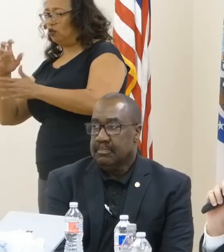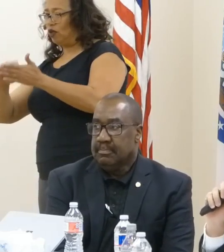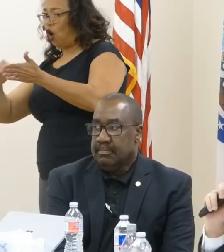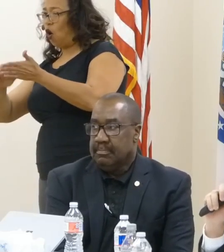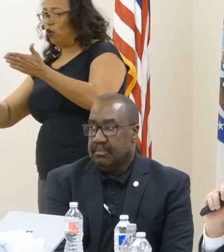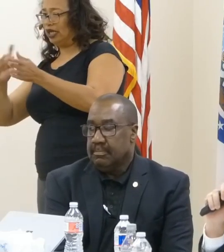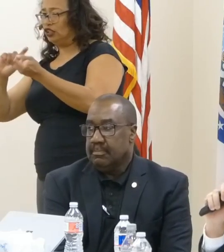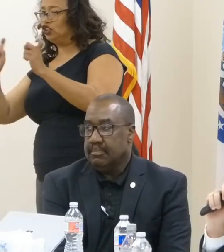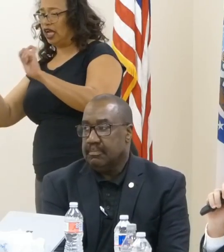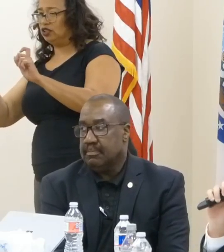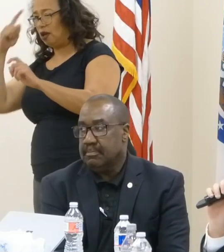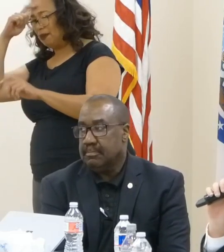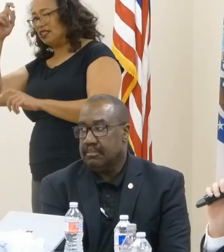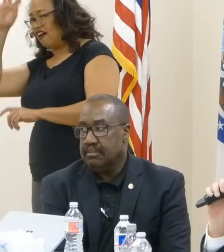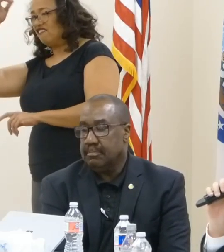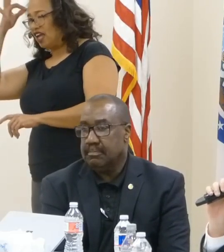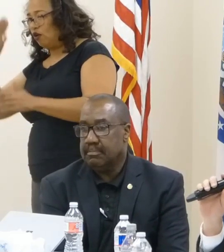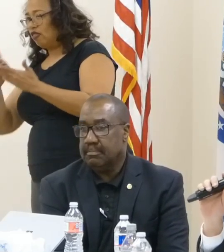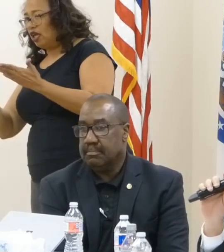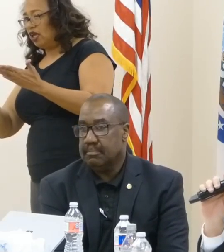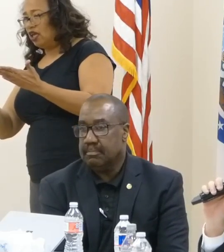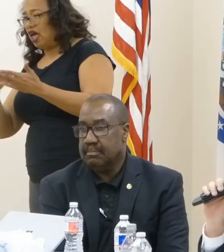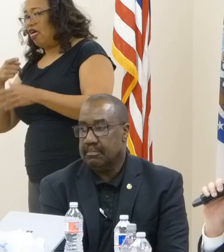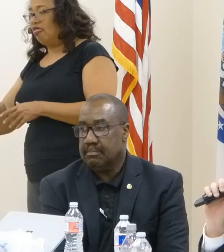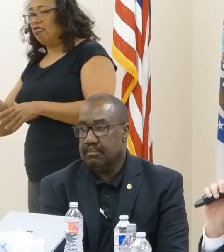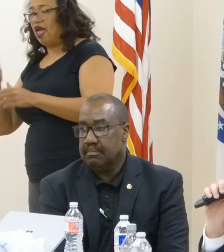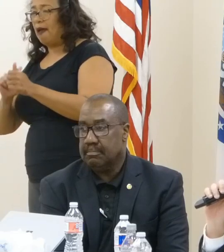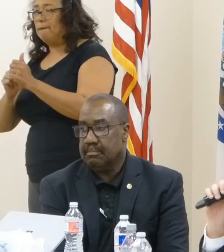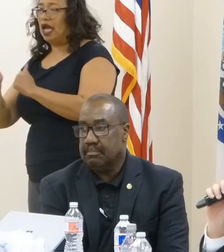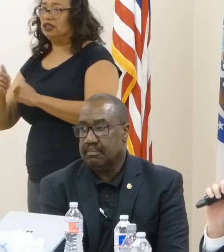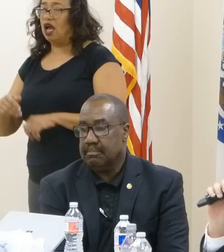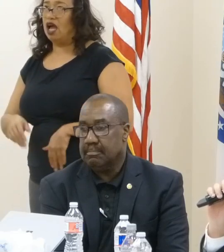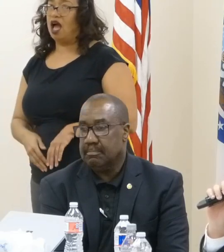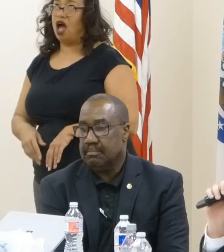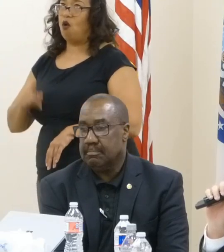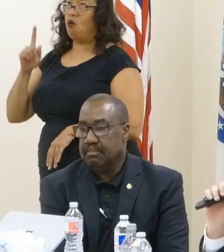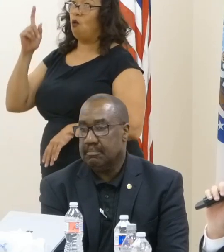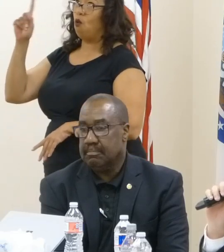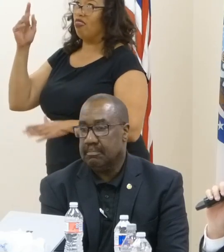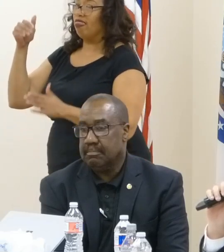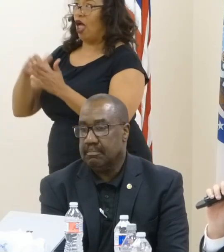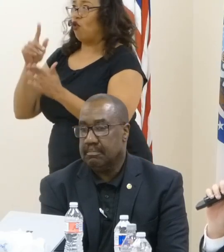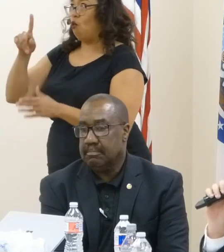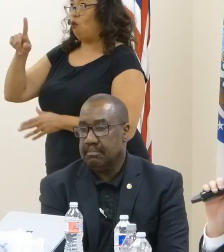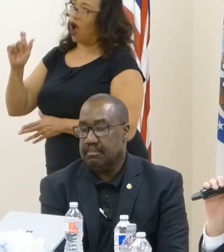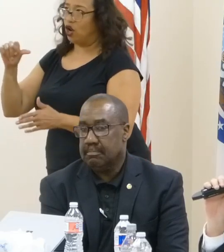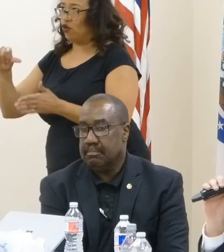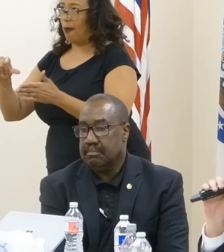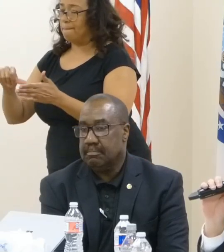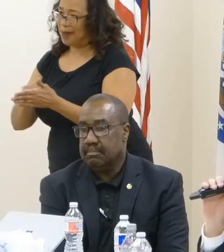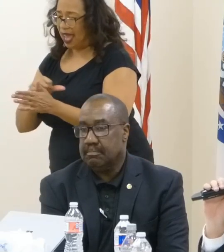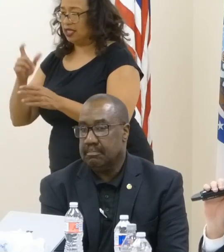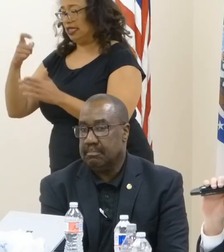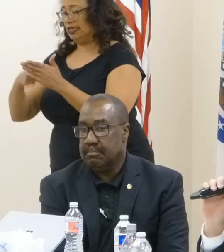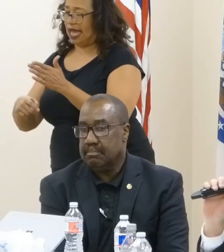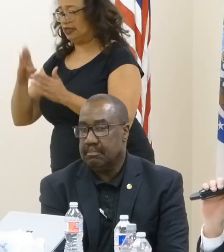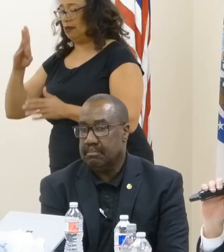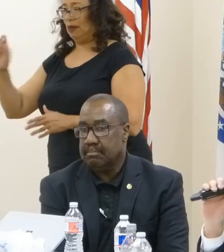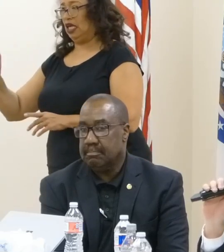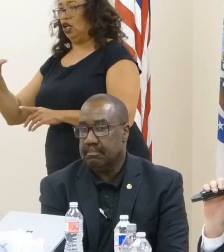aware that the federal government passed a sweeping 1,100-page tax bill a year and a half ago. One of the things that did is it